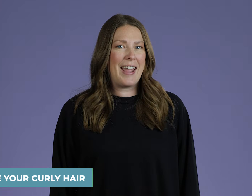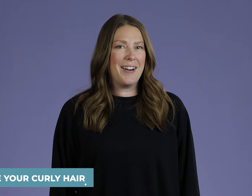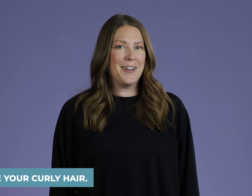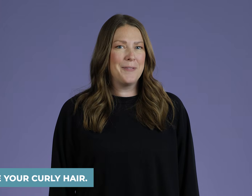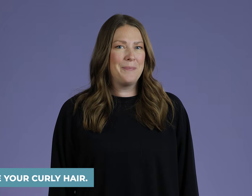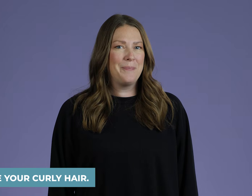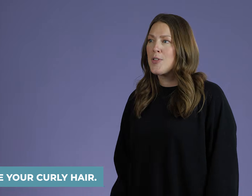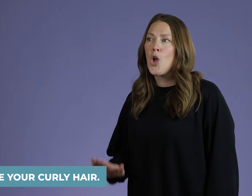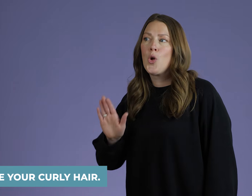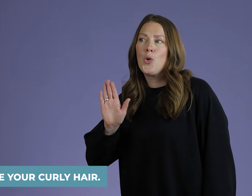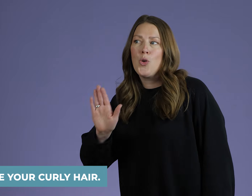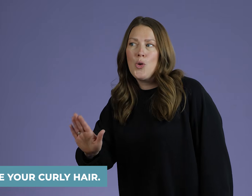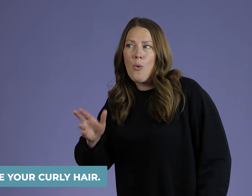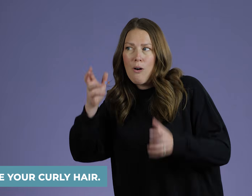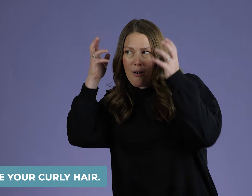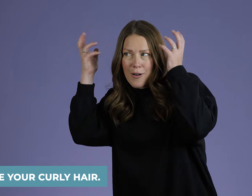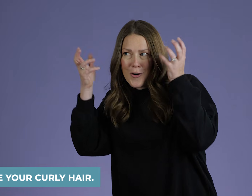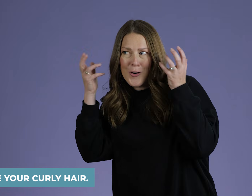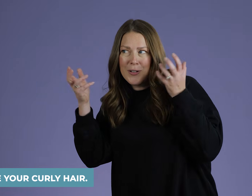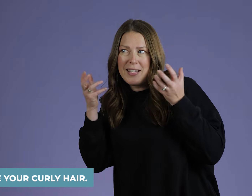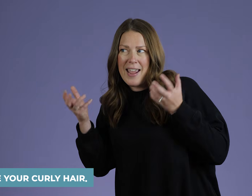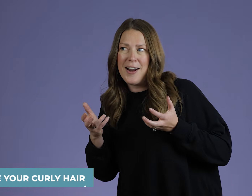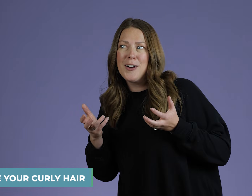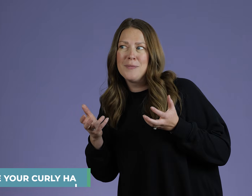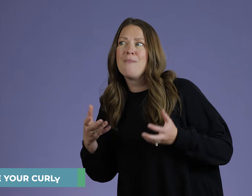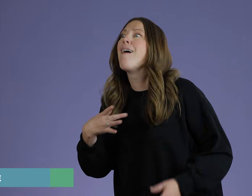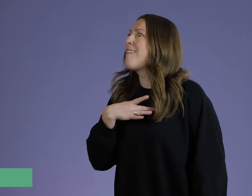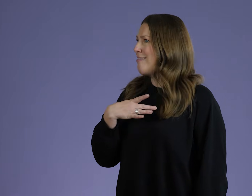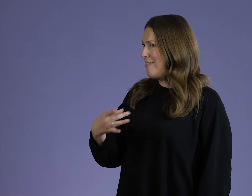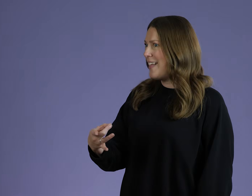hair. Your curly hair? Like.